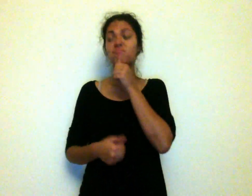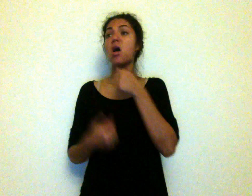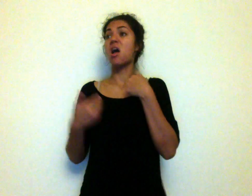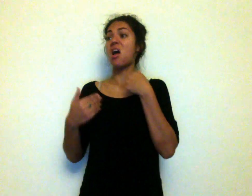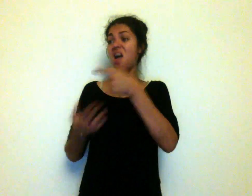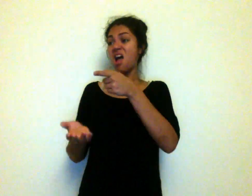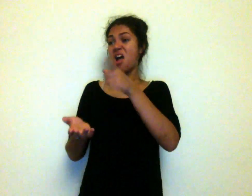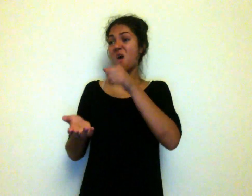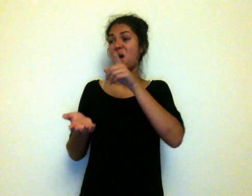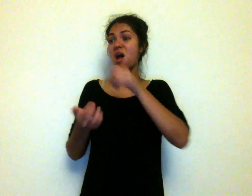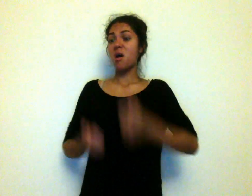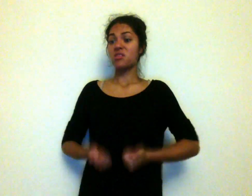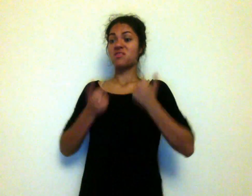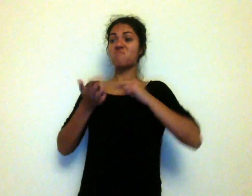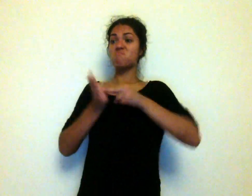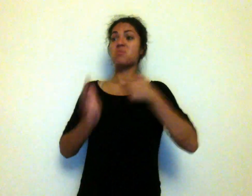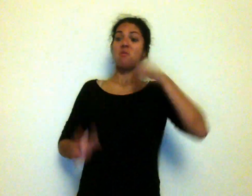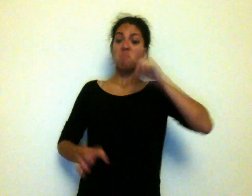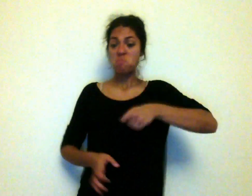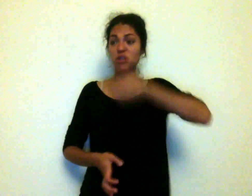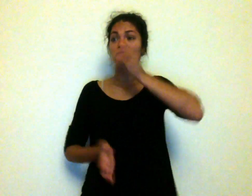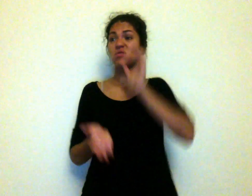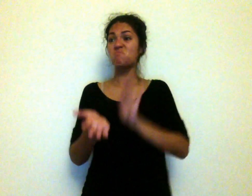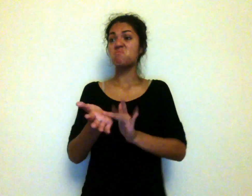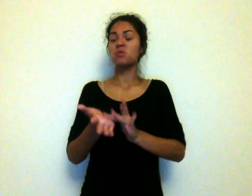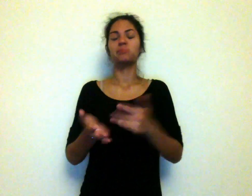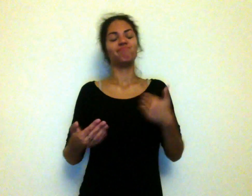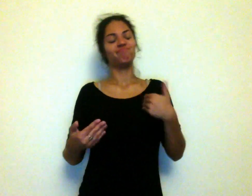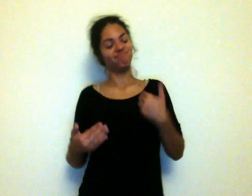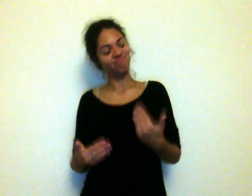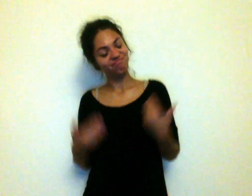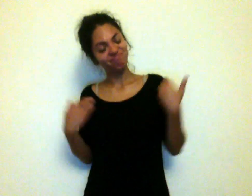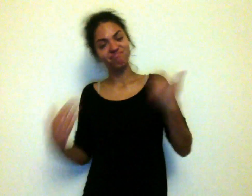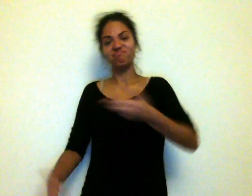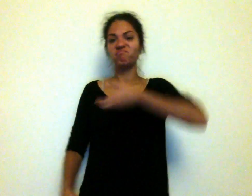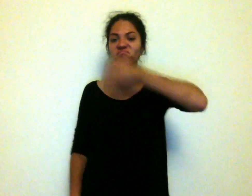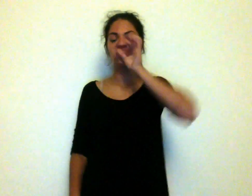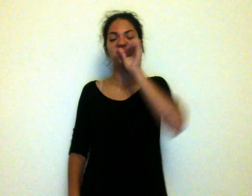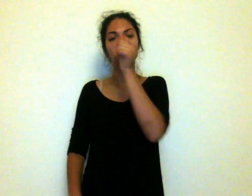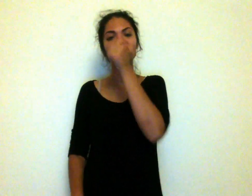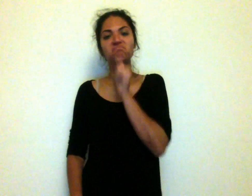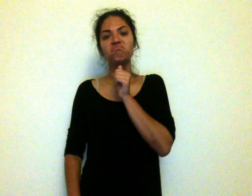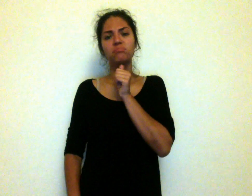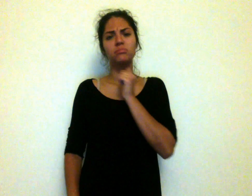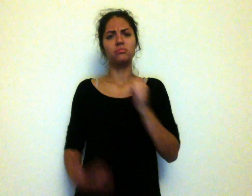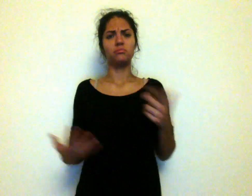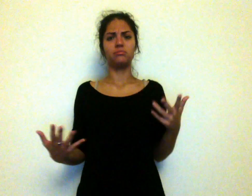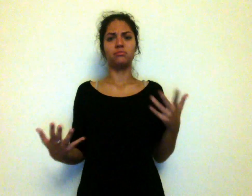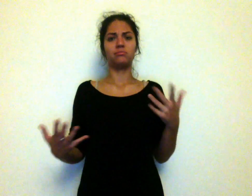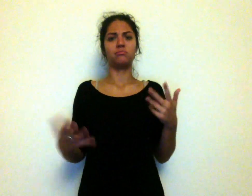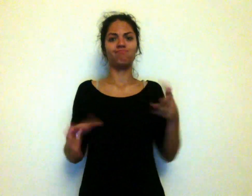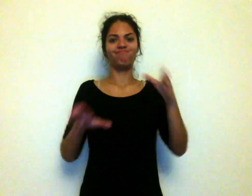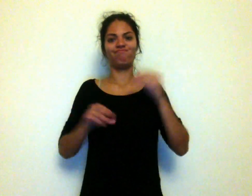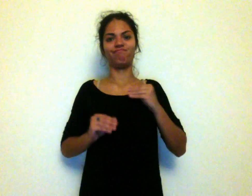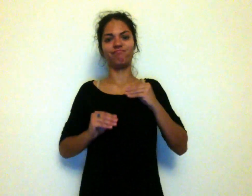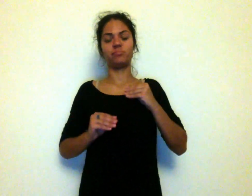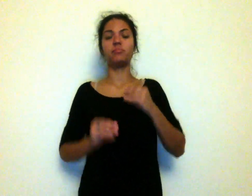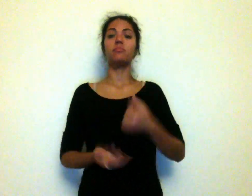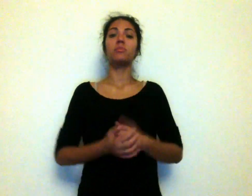means drinking poison, I gotta drink it. So it is that wheel of rebirth. Sometimes you'll